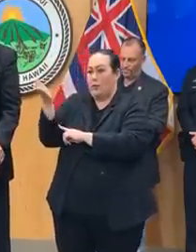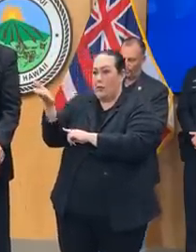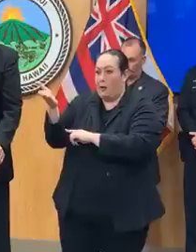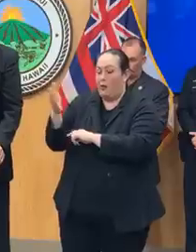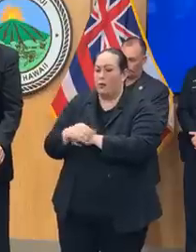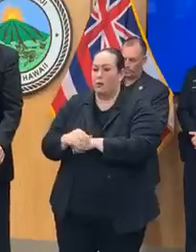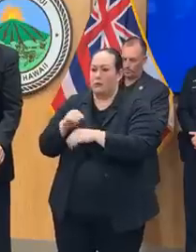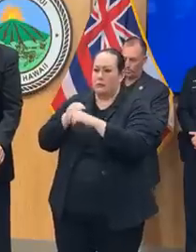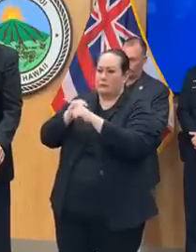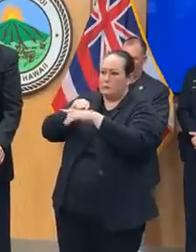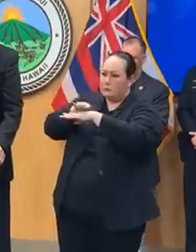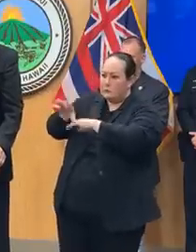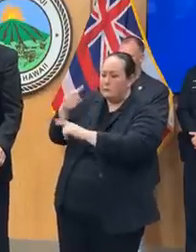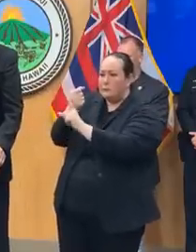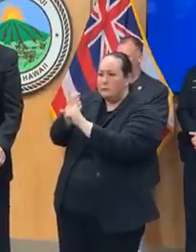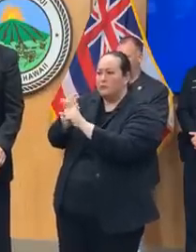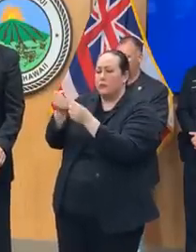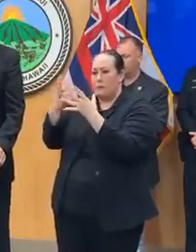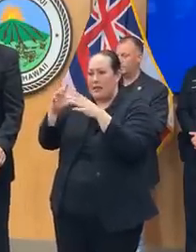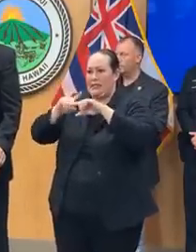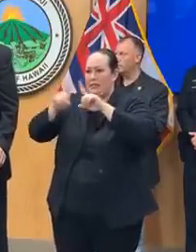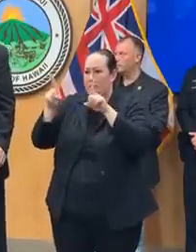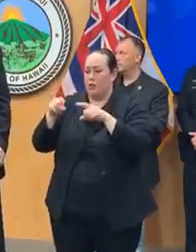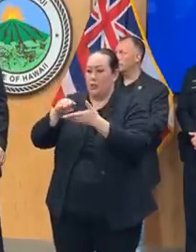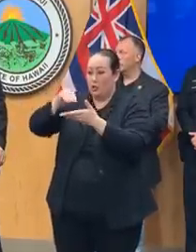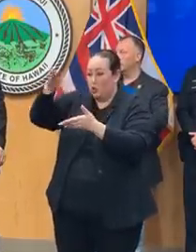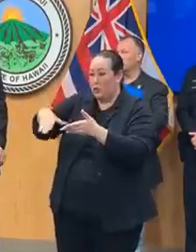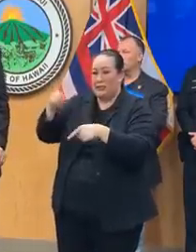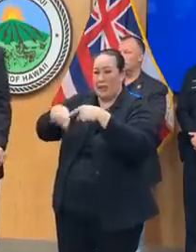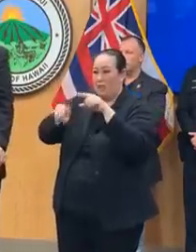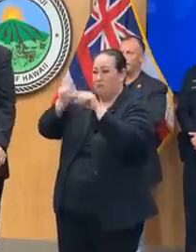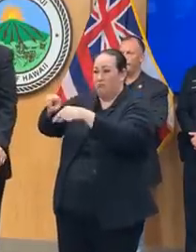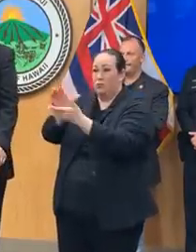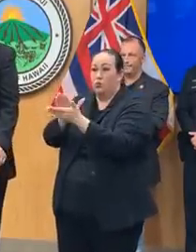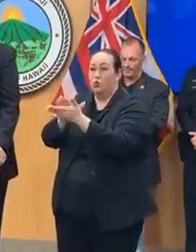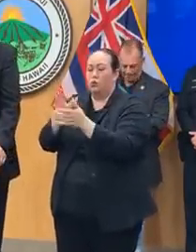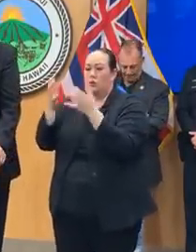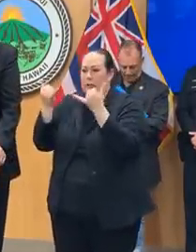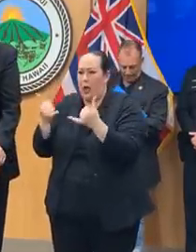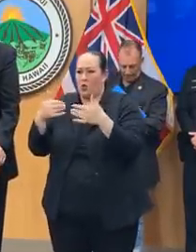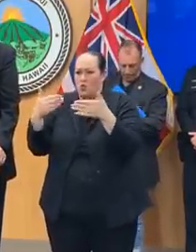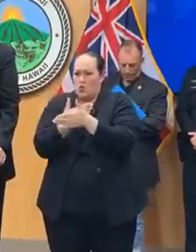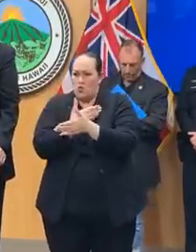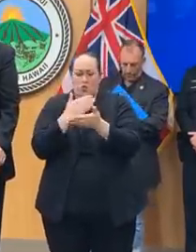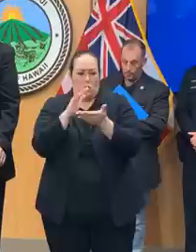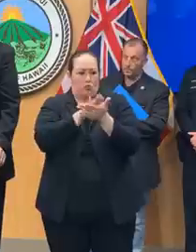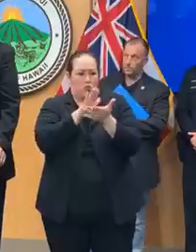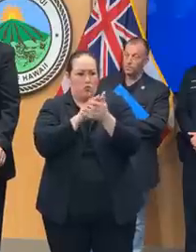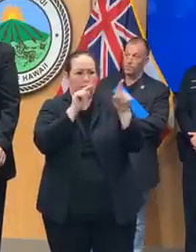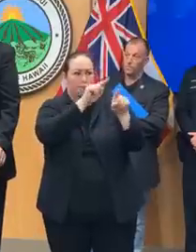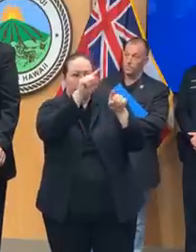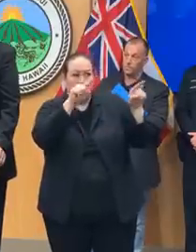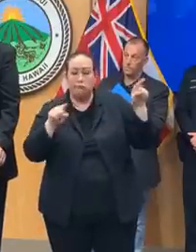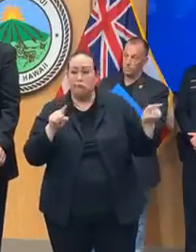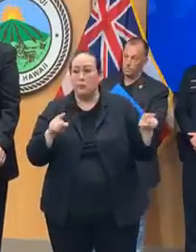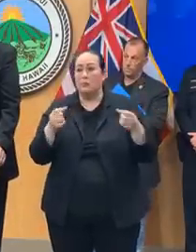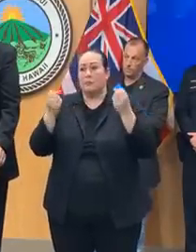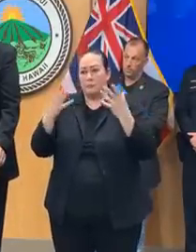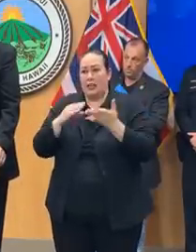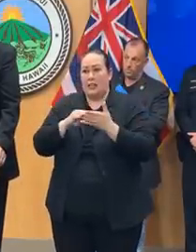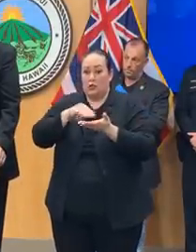sent its students to other campuses across Maui. Many of these students are survivors of